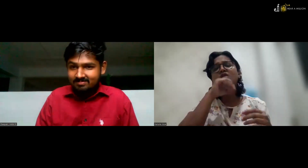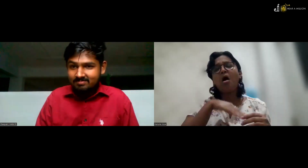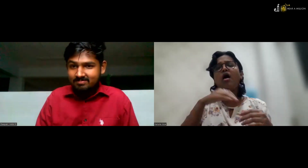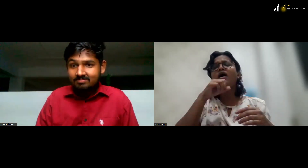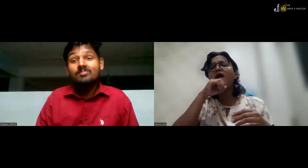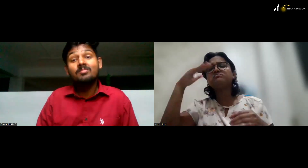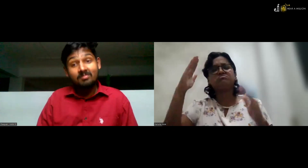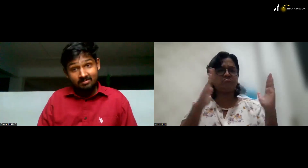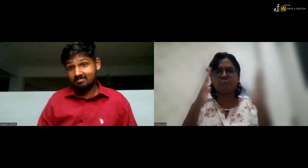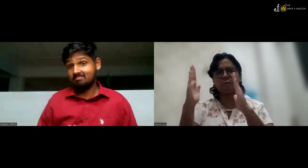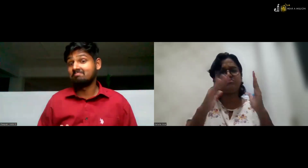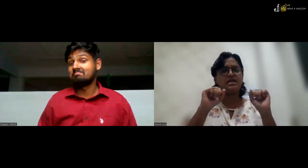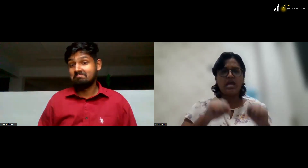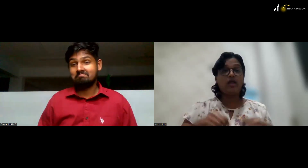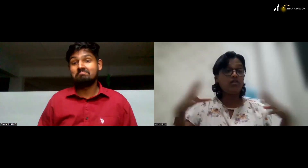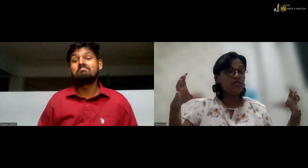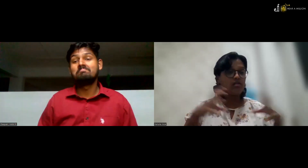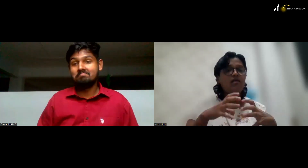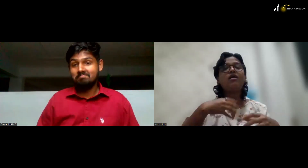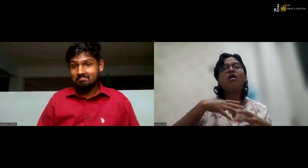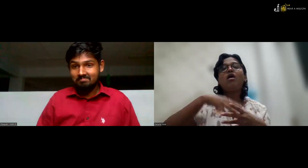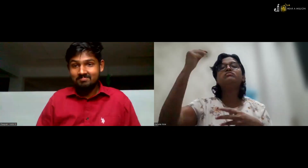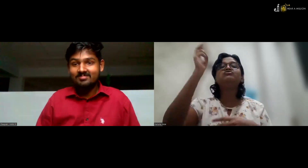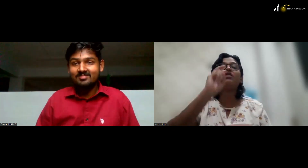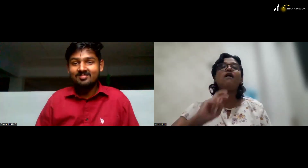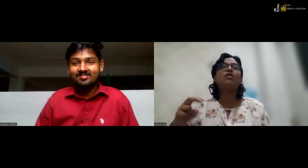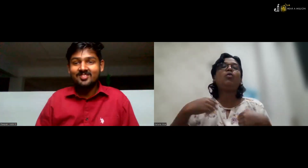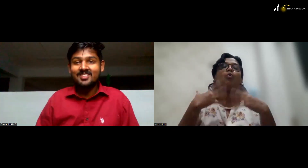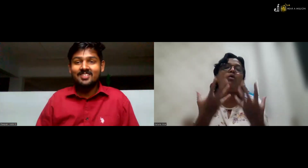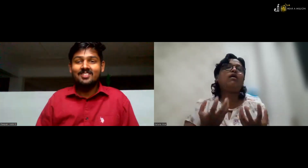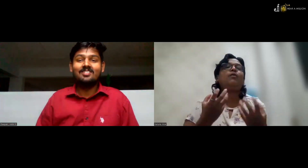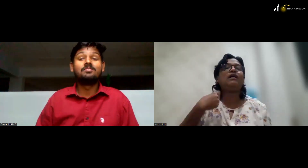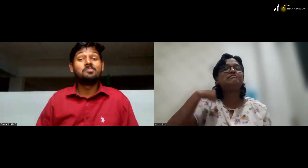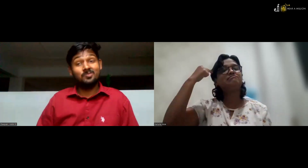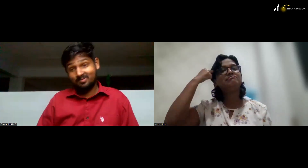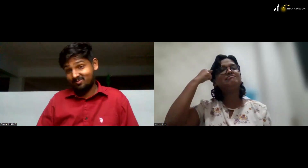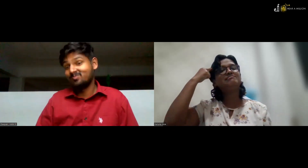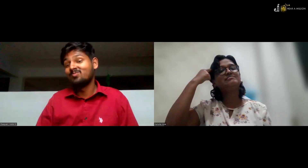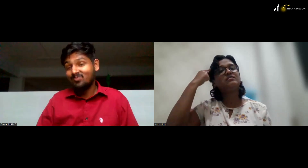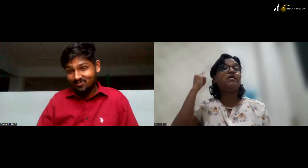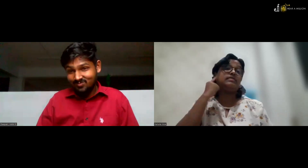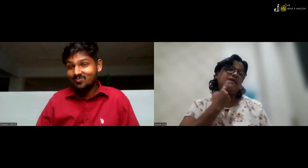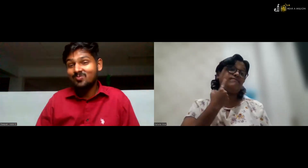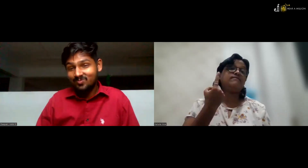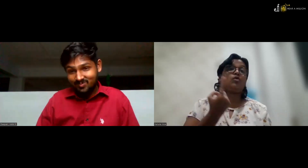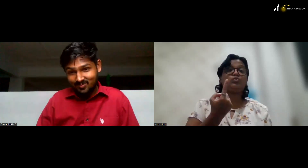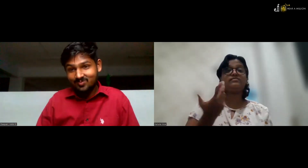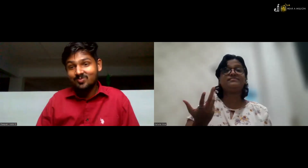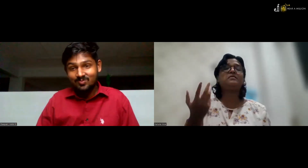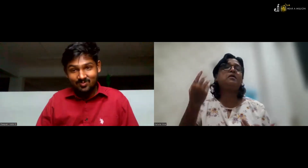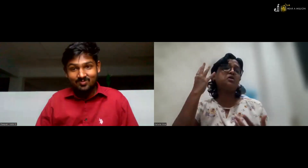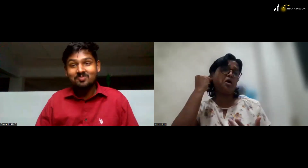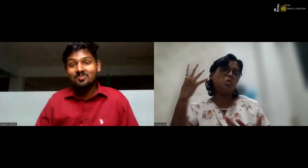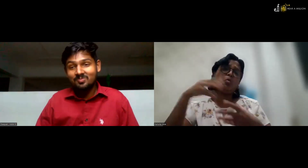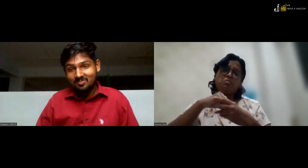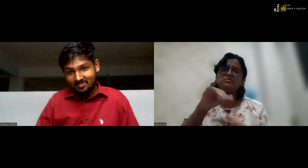would like to have the young or adult women, and I would like to go on a trip